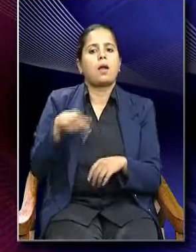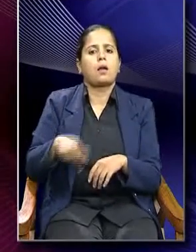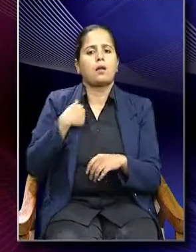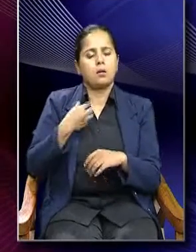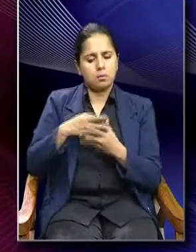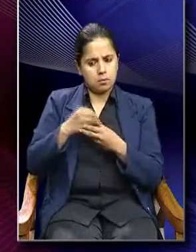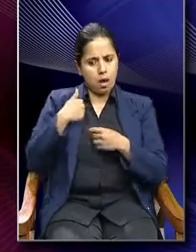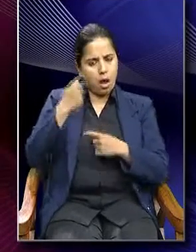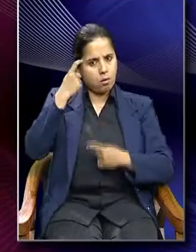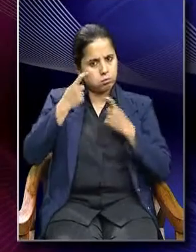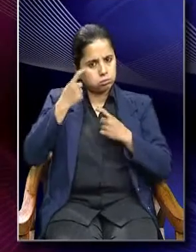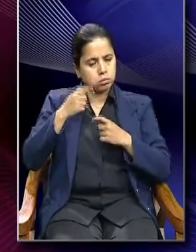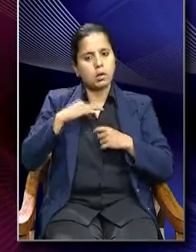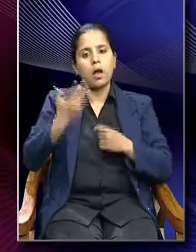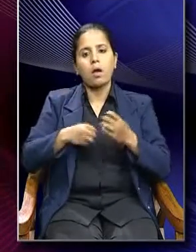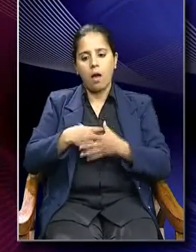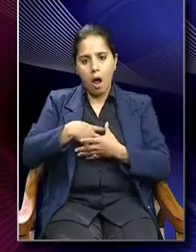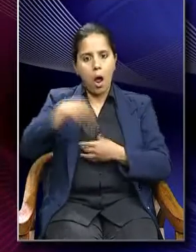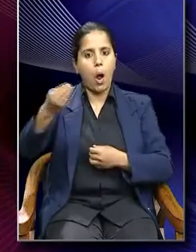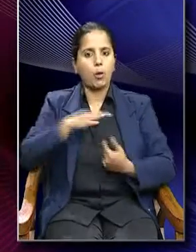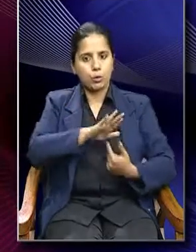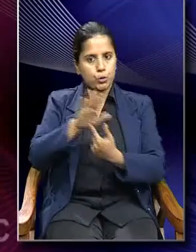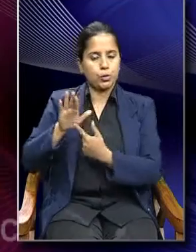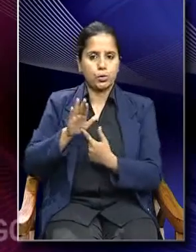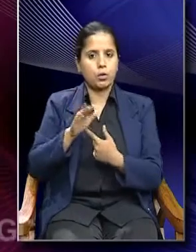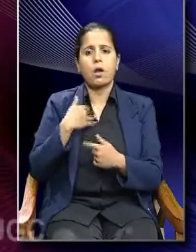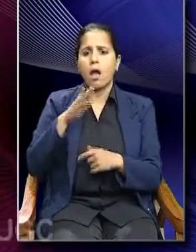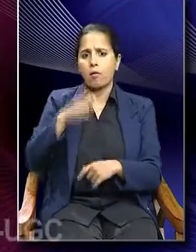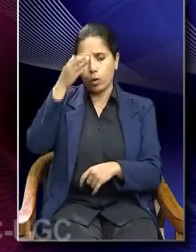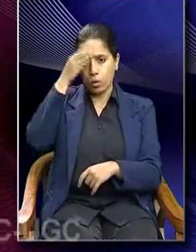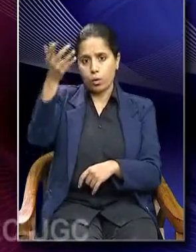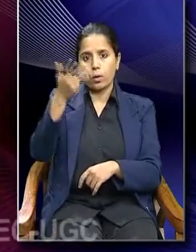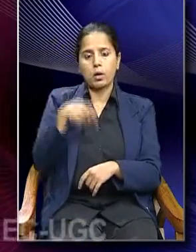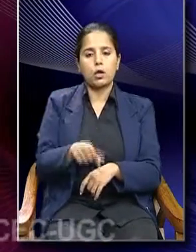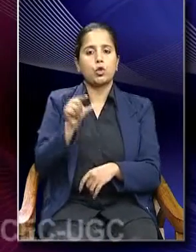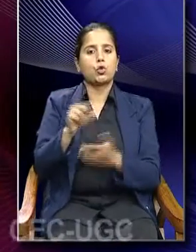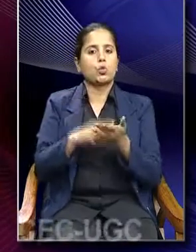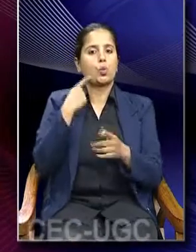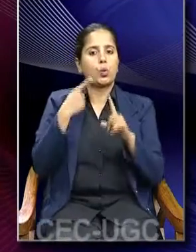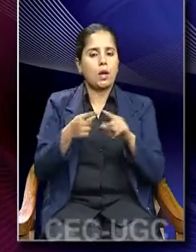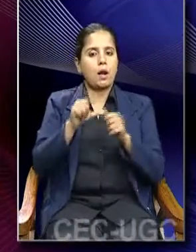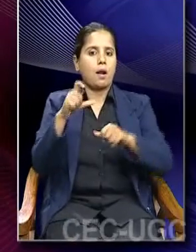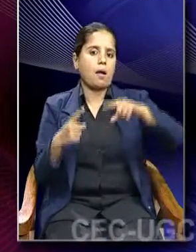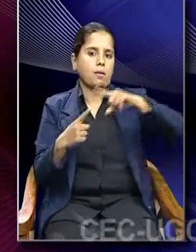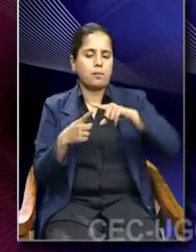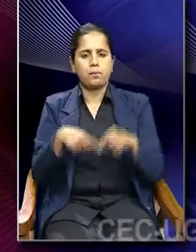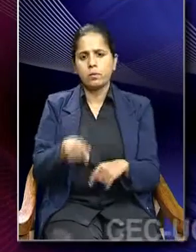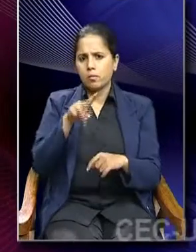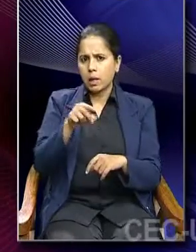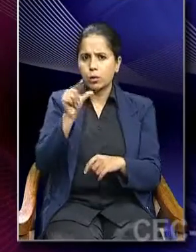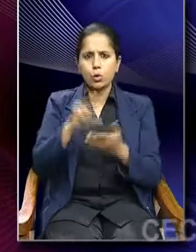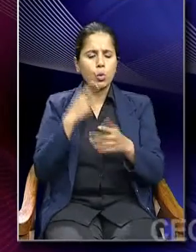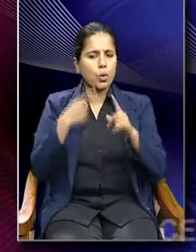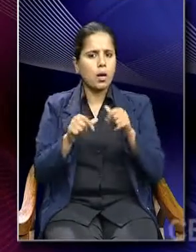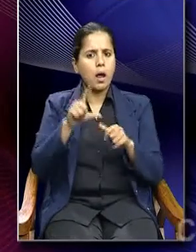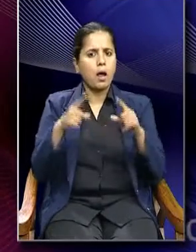internalized and acted out. So, we also have this concept of unit act. The unit act was basically kind